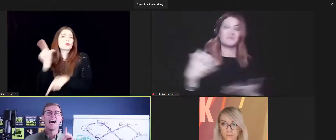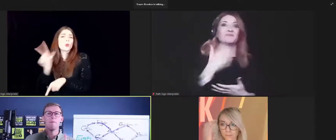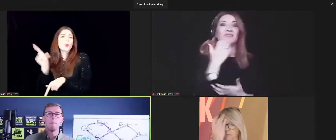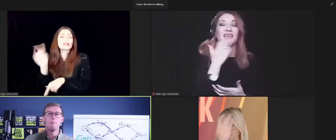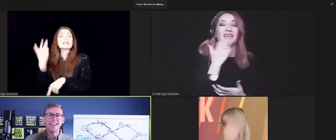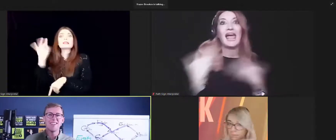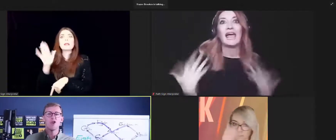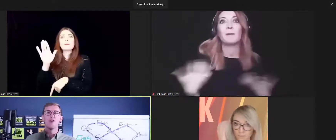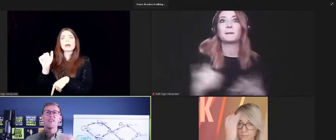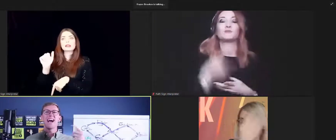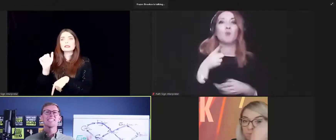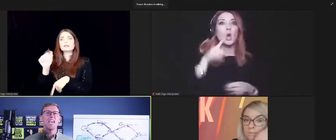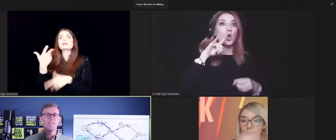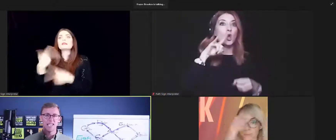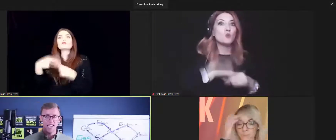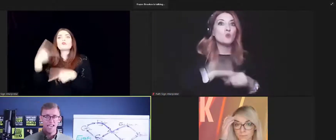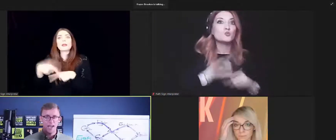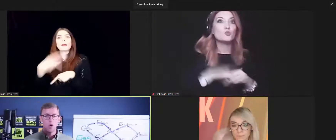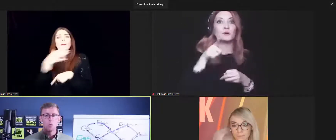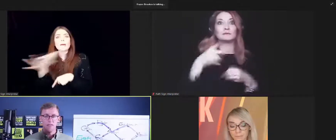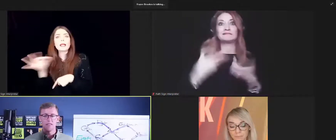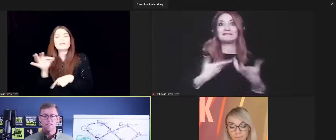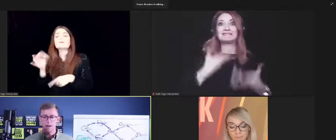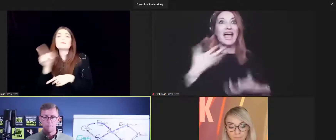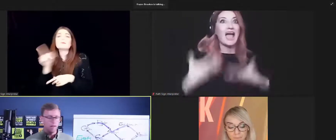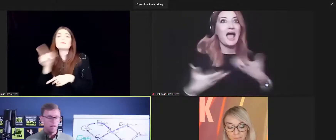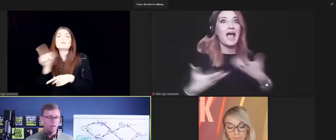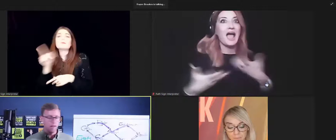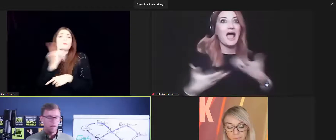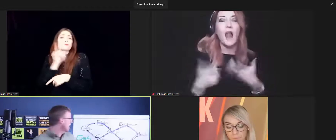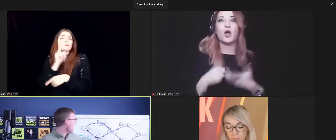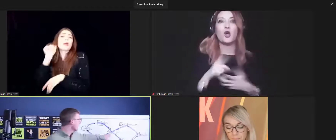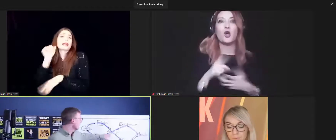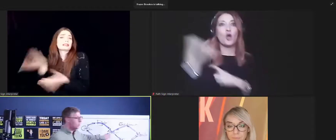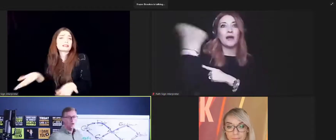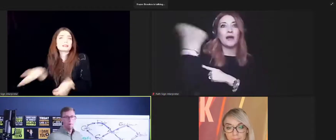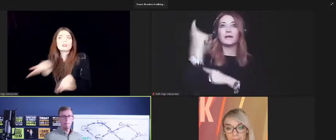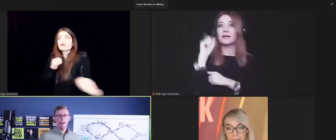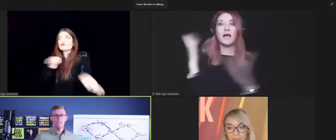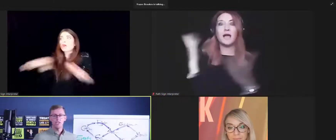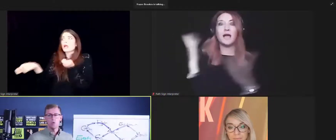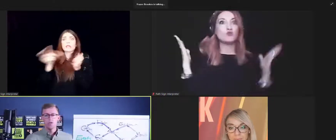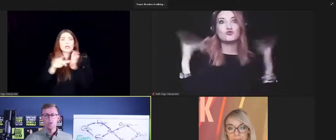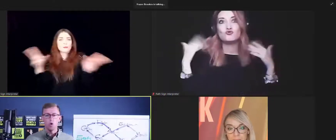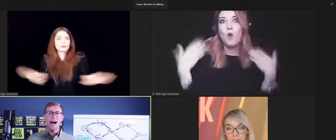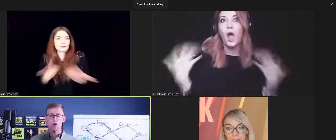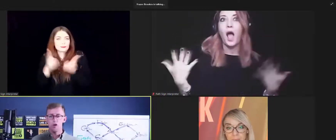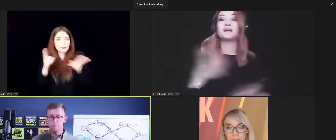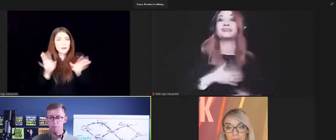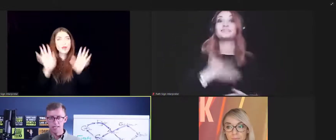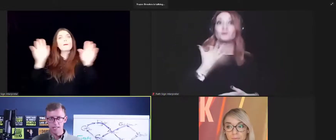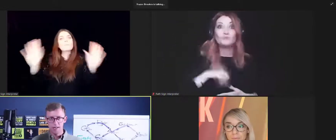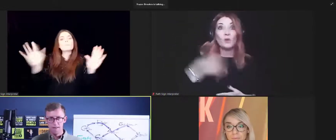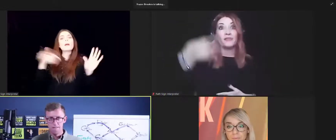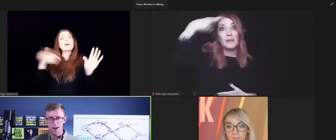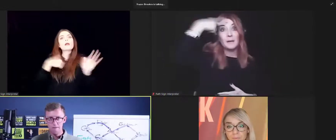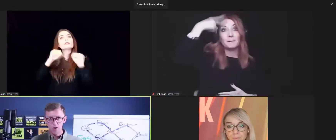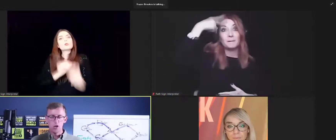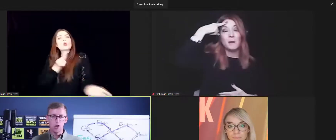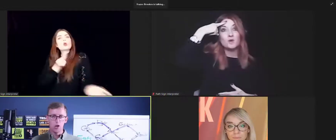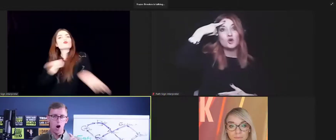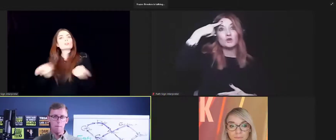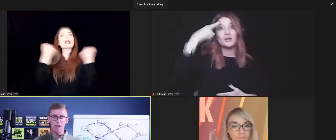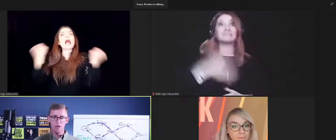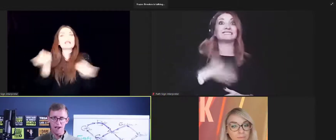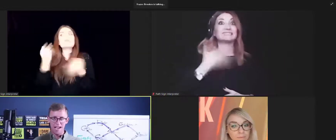can manage the activity within the time. Again, coming back to the whole action point, right? You